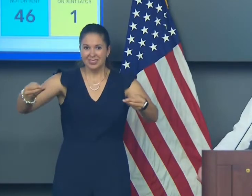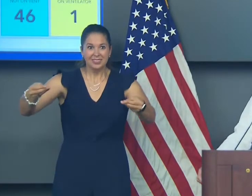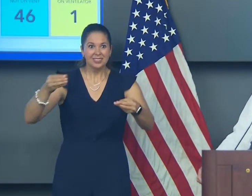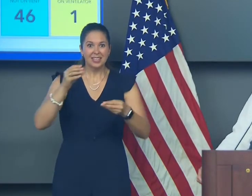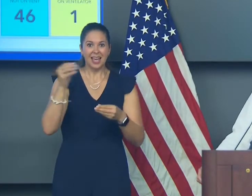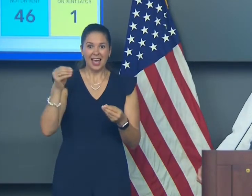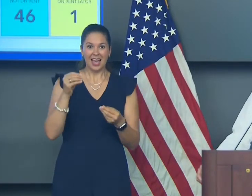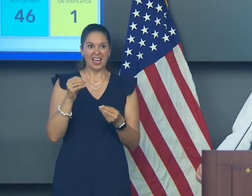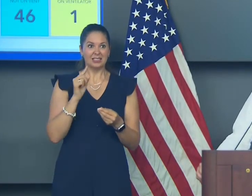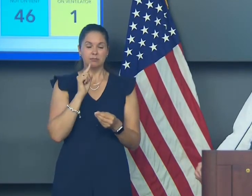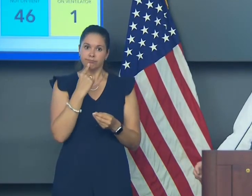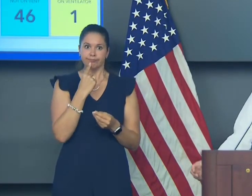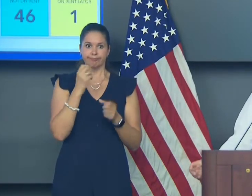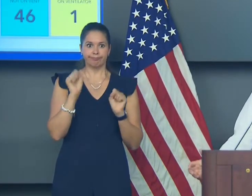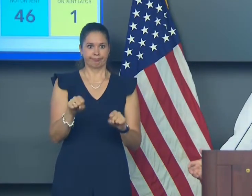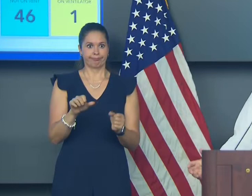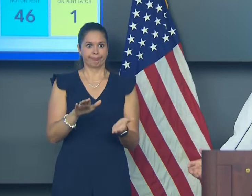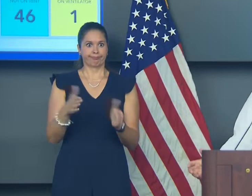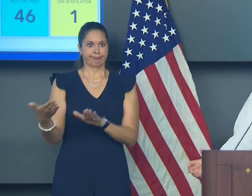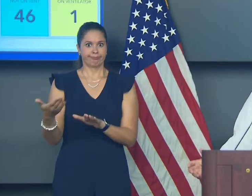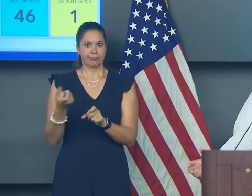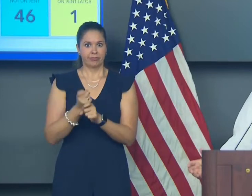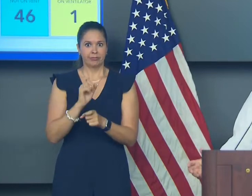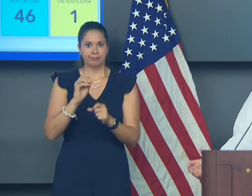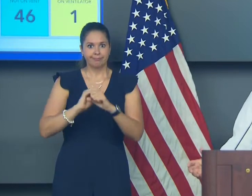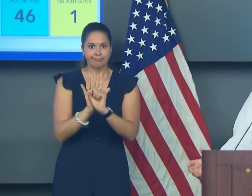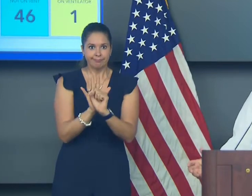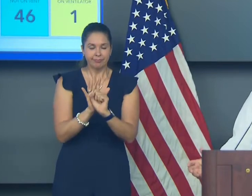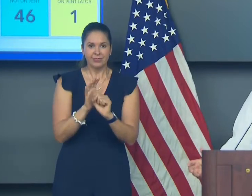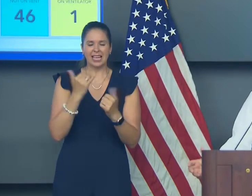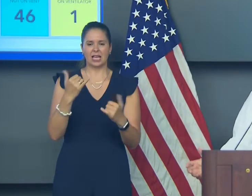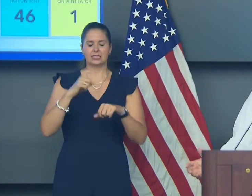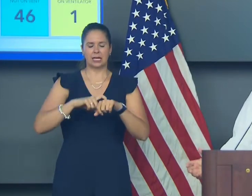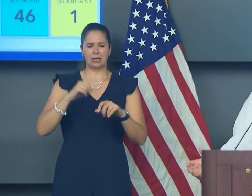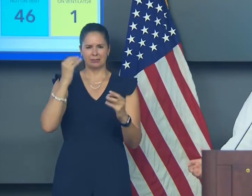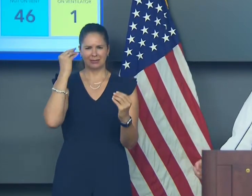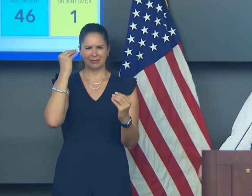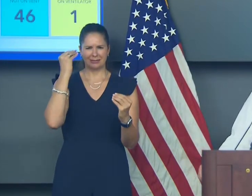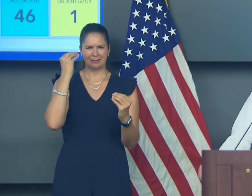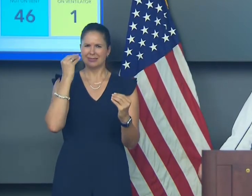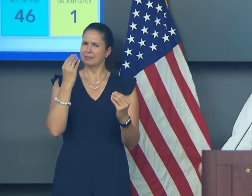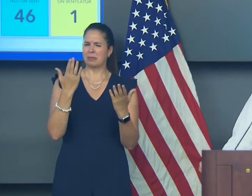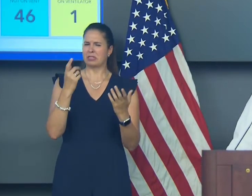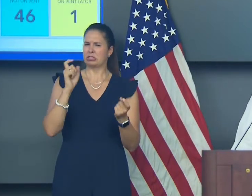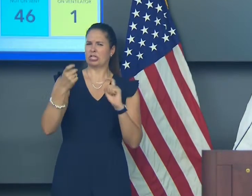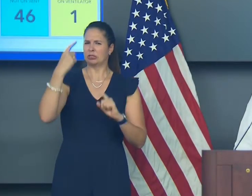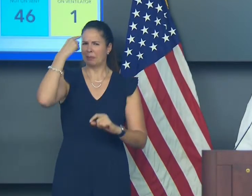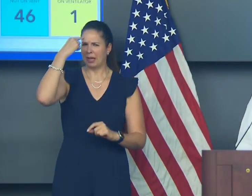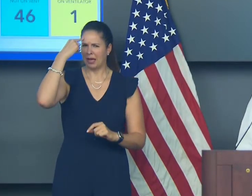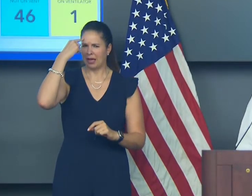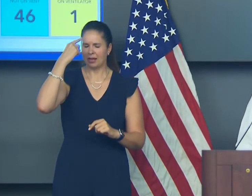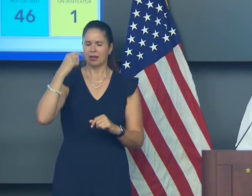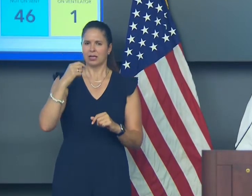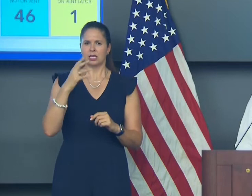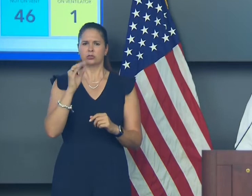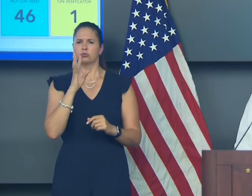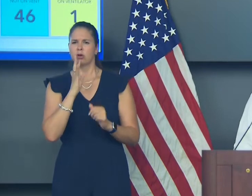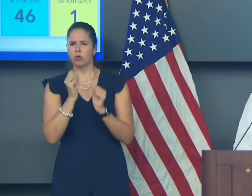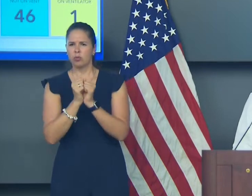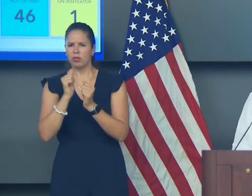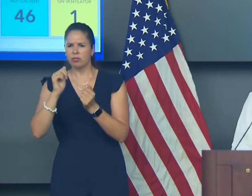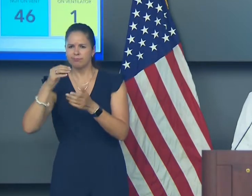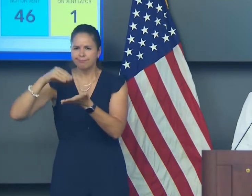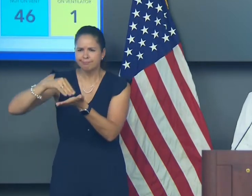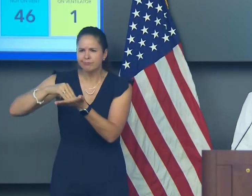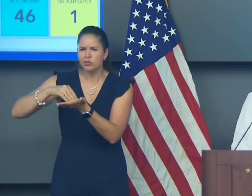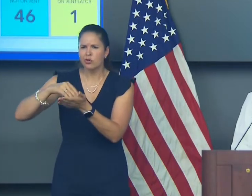the Delta variant is, it is time to reevaluate and change your mind and talk to a medical